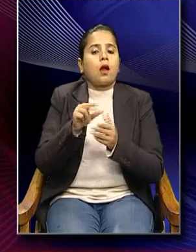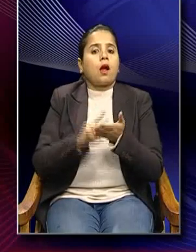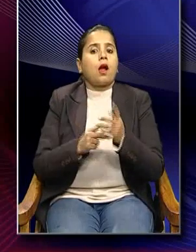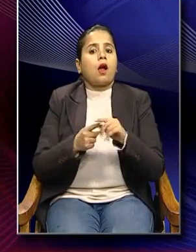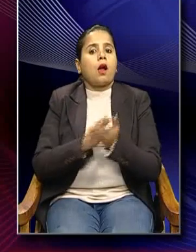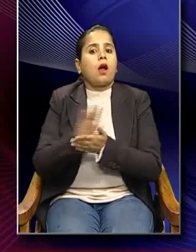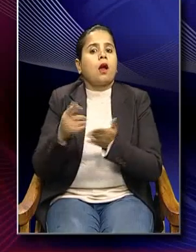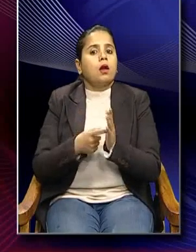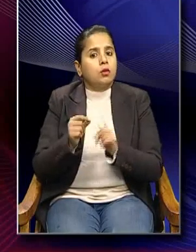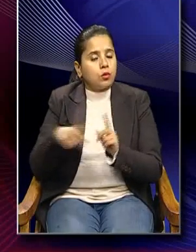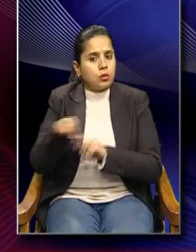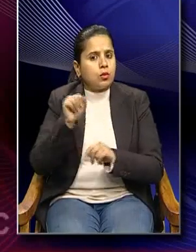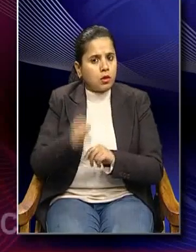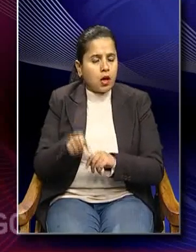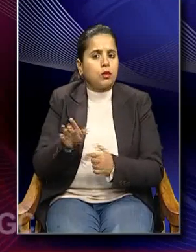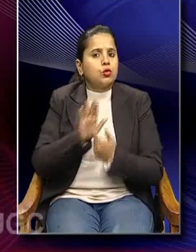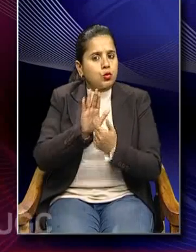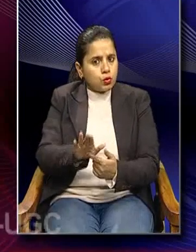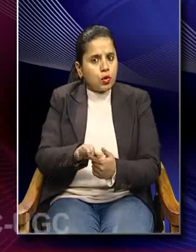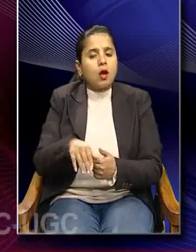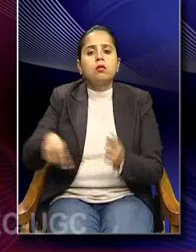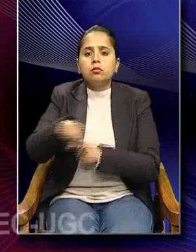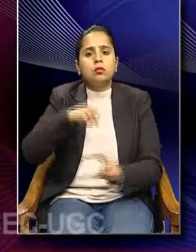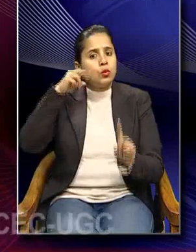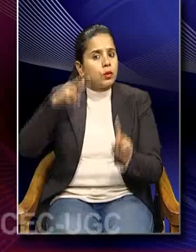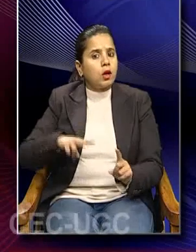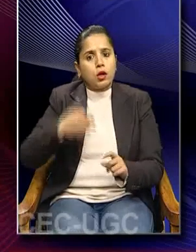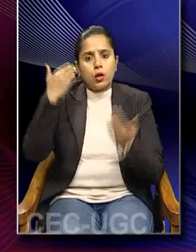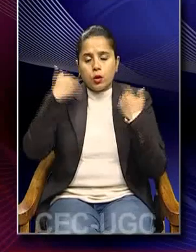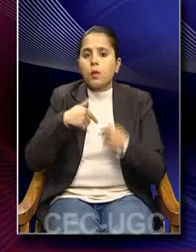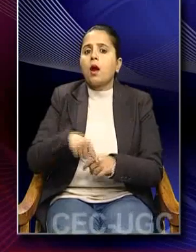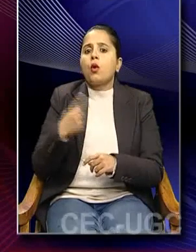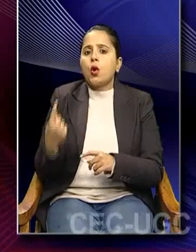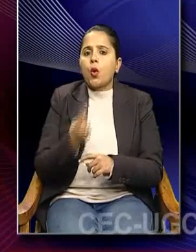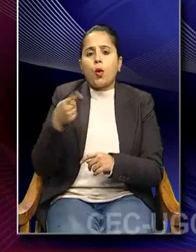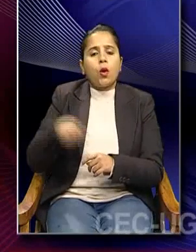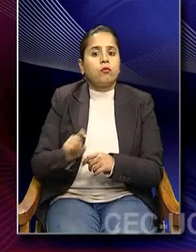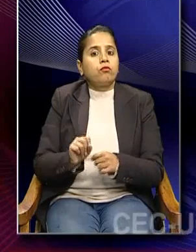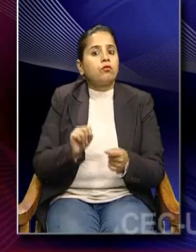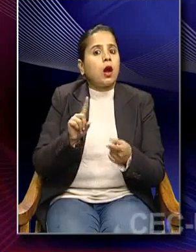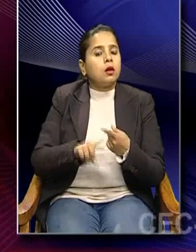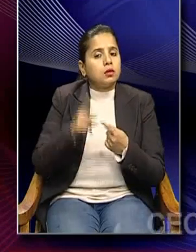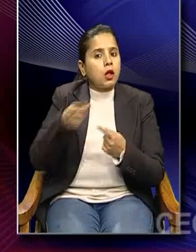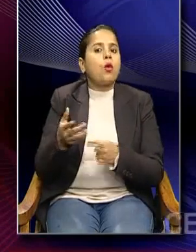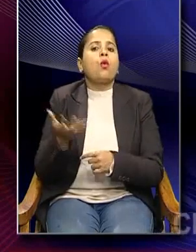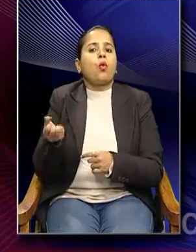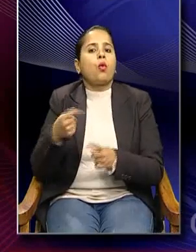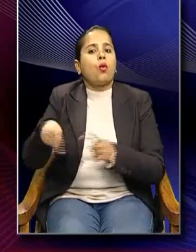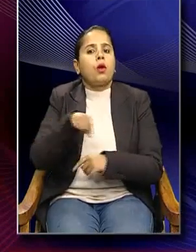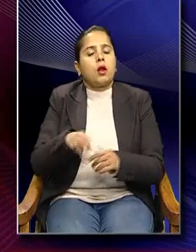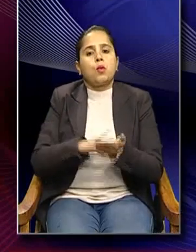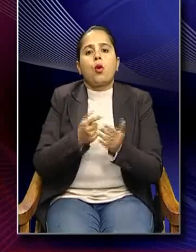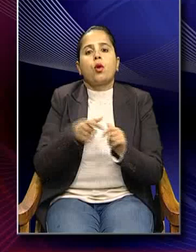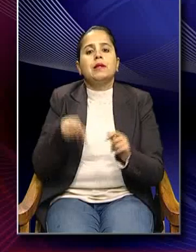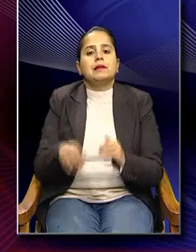anthropocentrism can refer to the point of view that humans are the only or primarily holders of moral